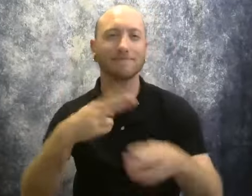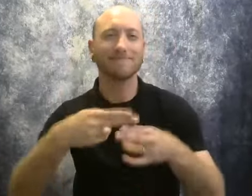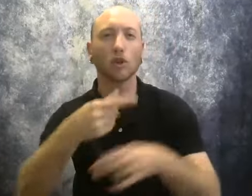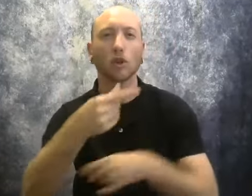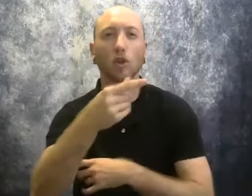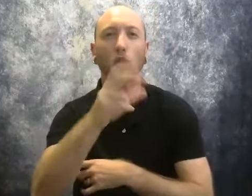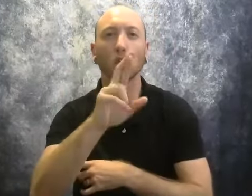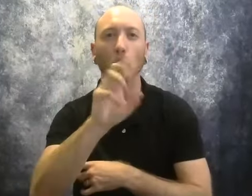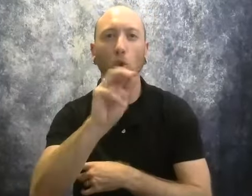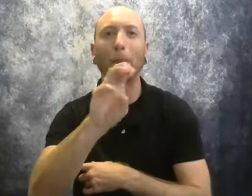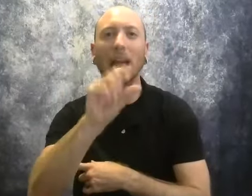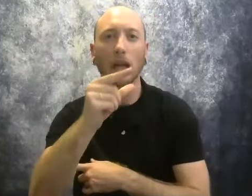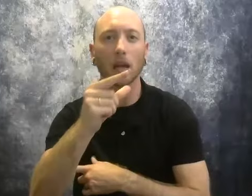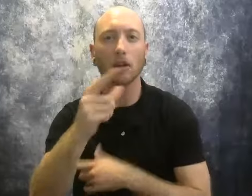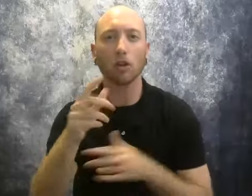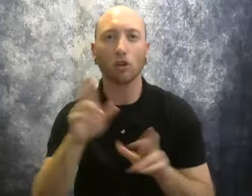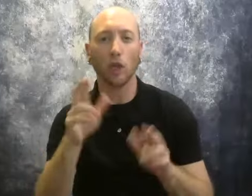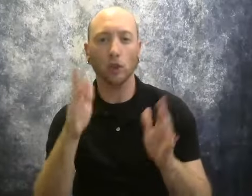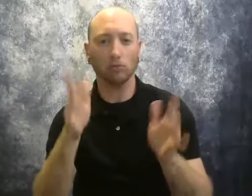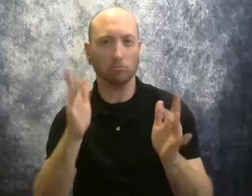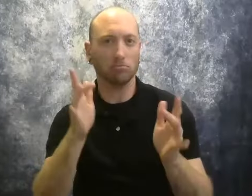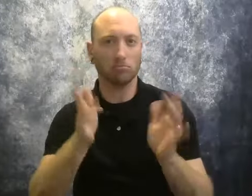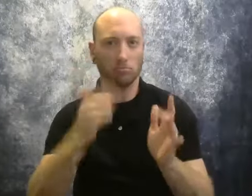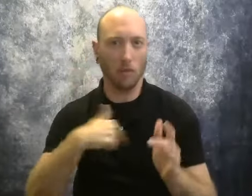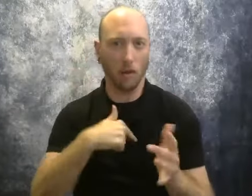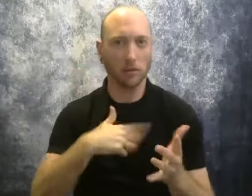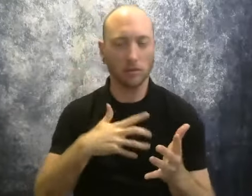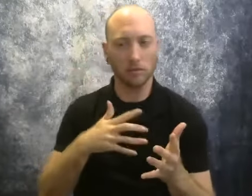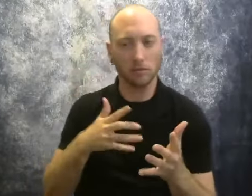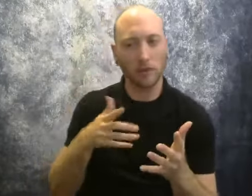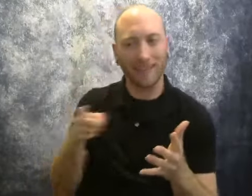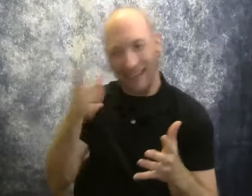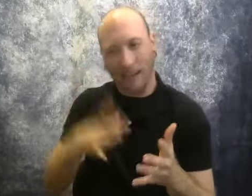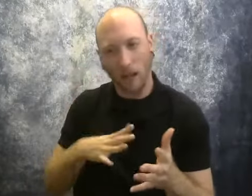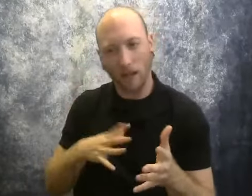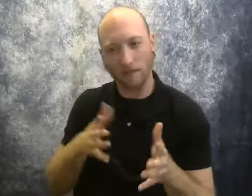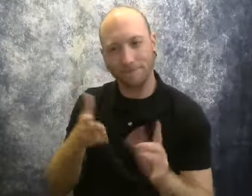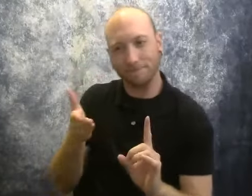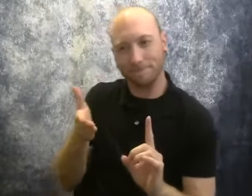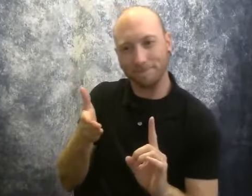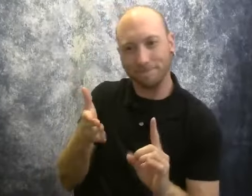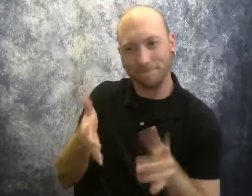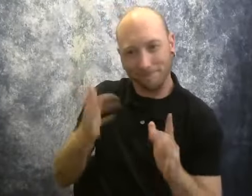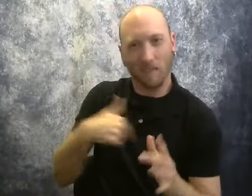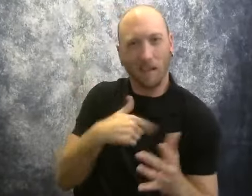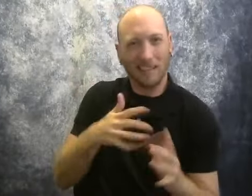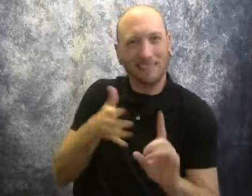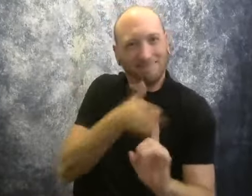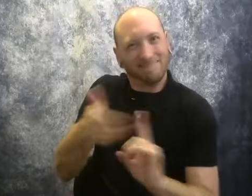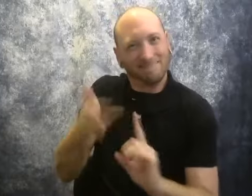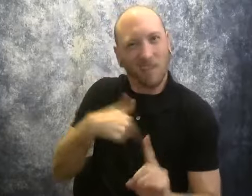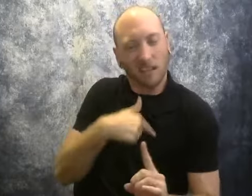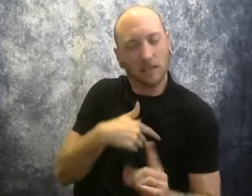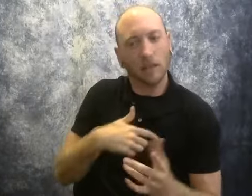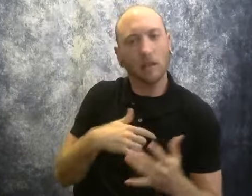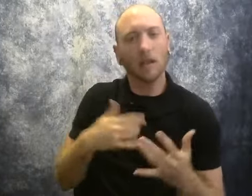So I realised today as an adult, of course, I was groomed. We were groomed over a period of weeks doing this to get to that point. And that was the